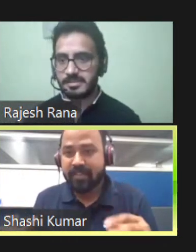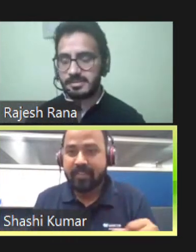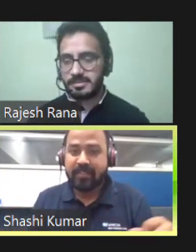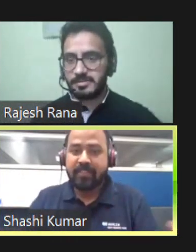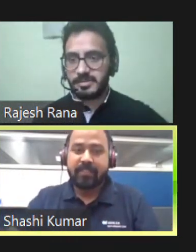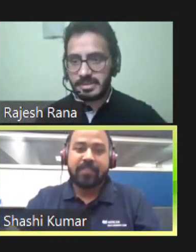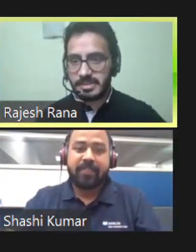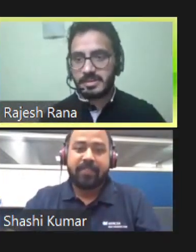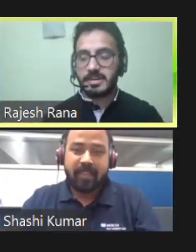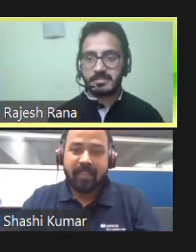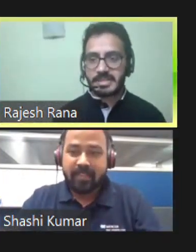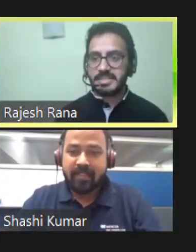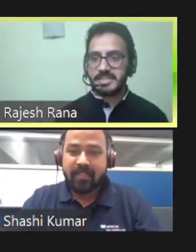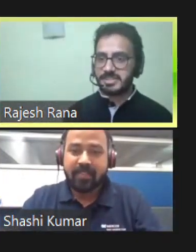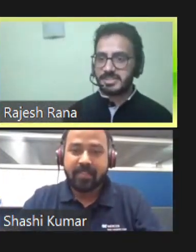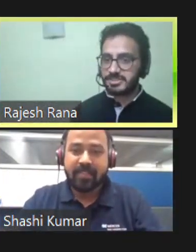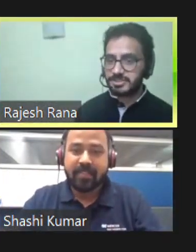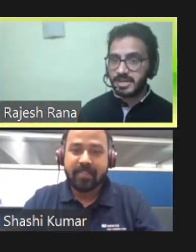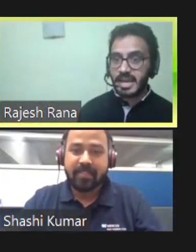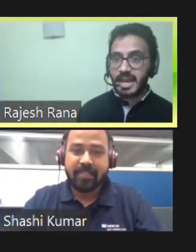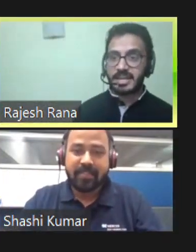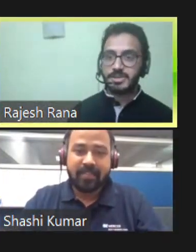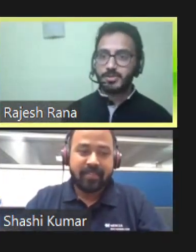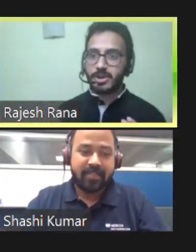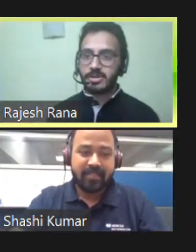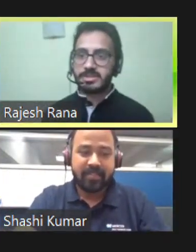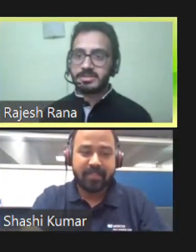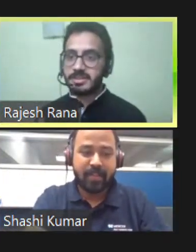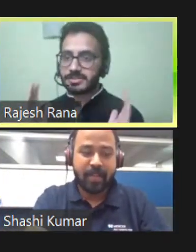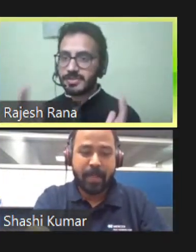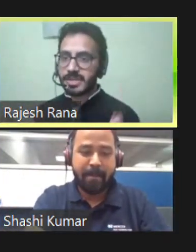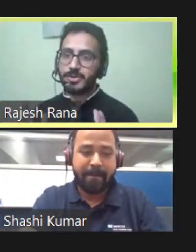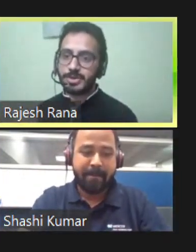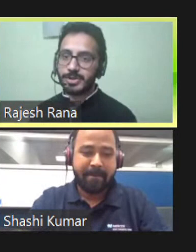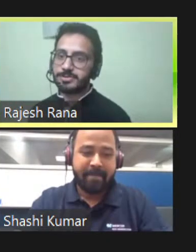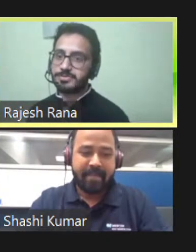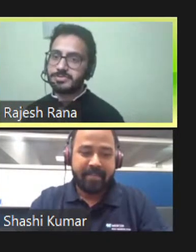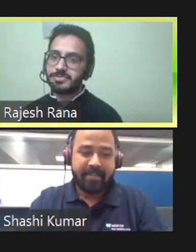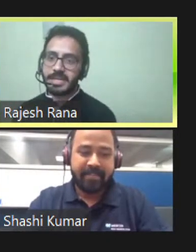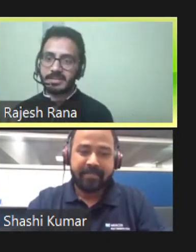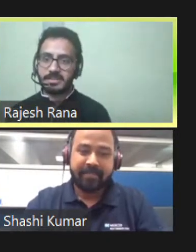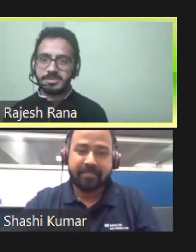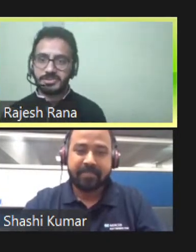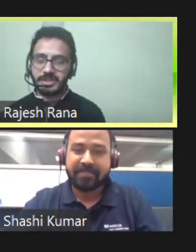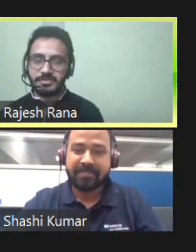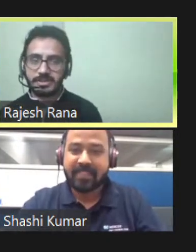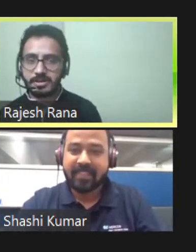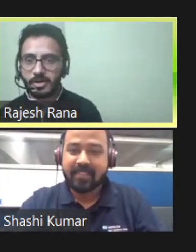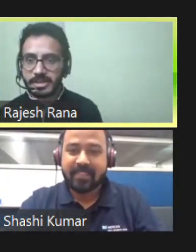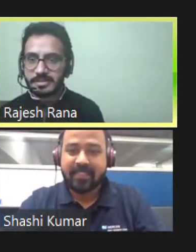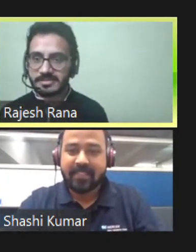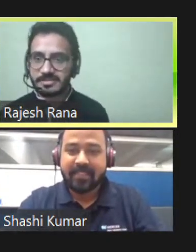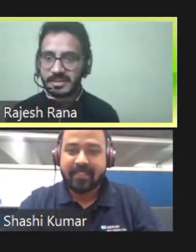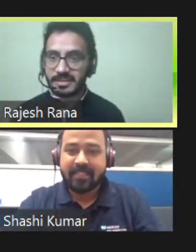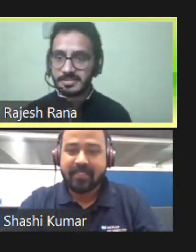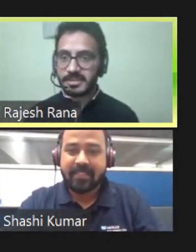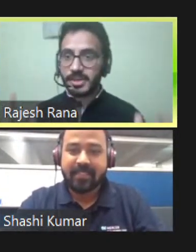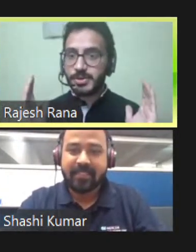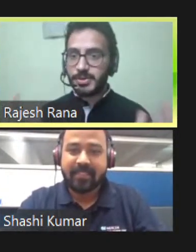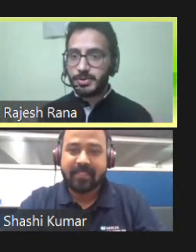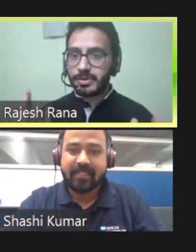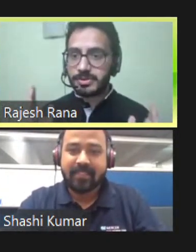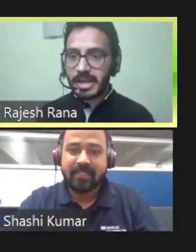possible. Rightly said, Shashi. And to add on this, there is a very good news which we can share with our audience. That